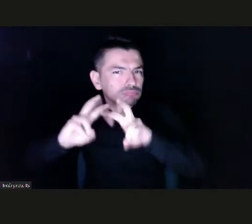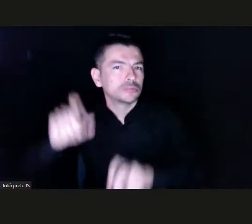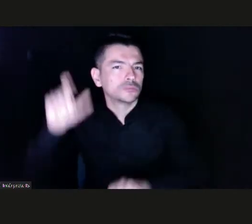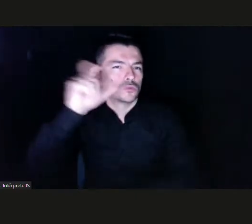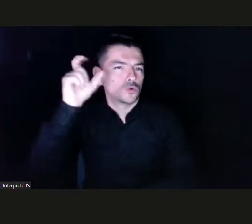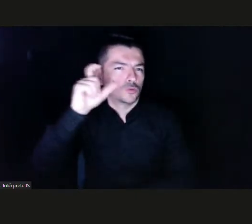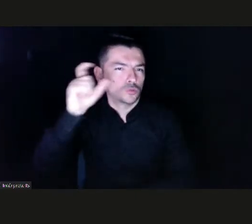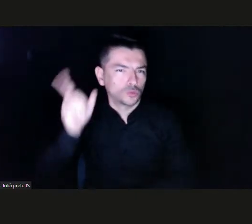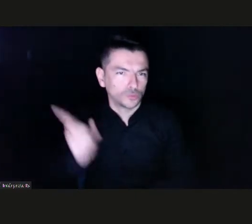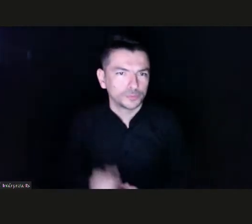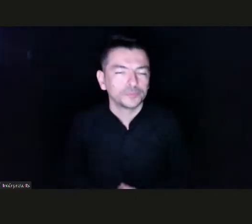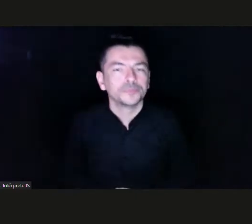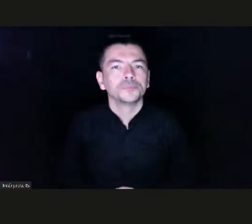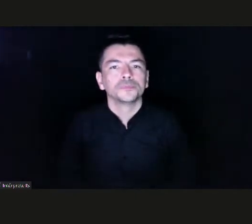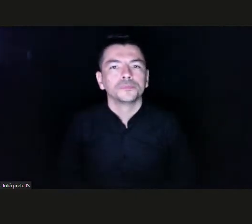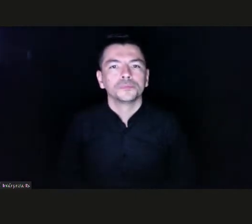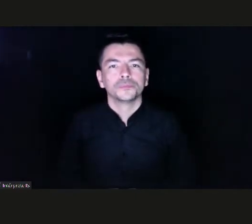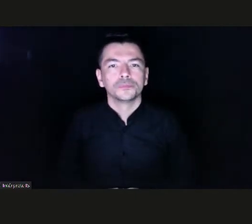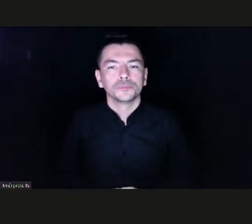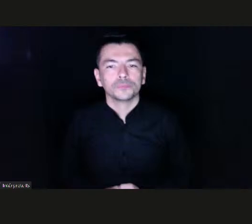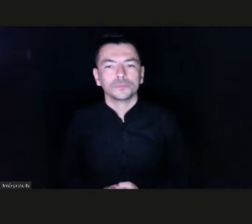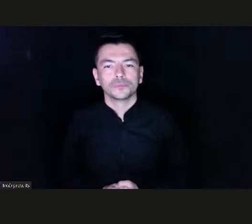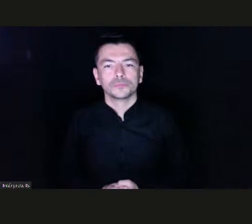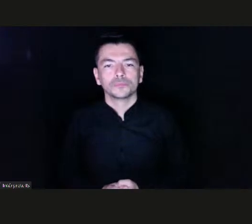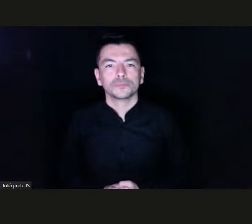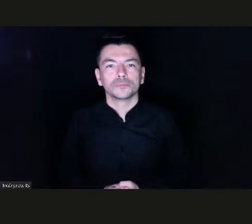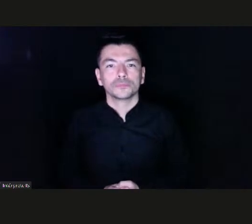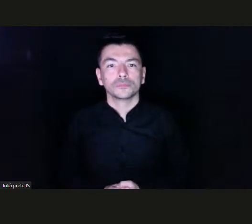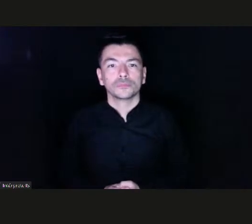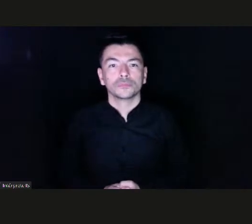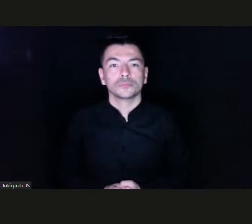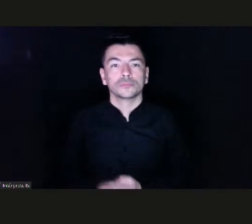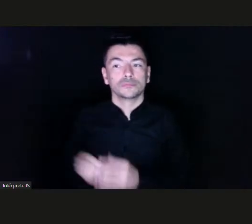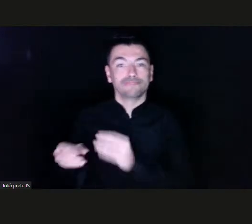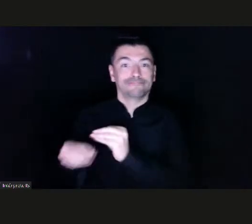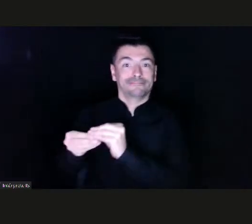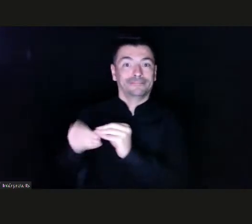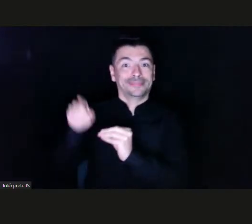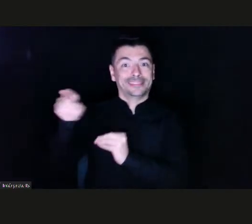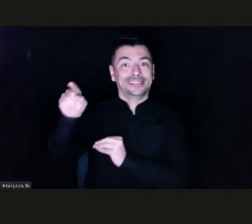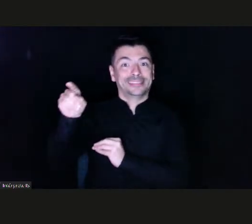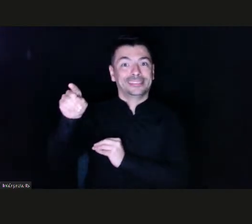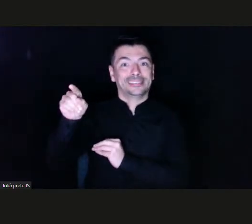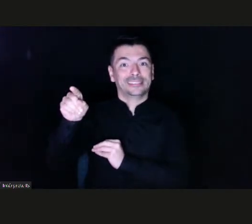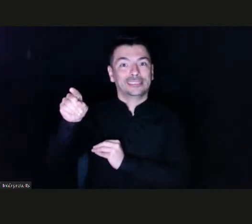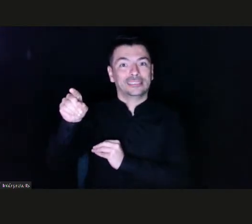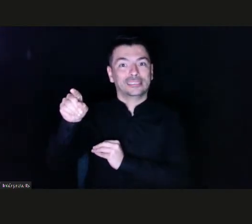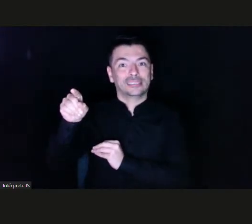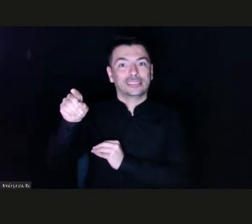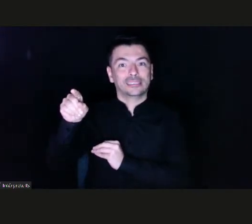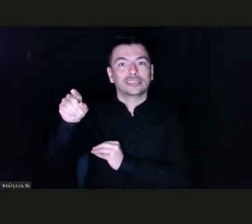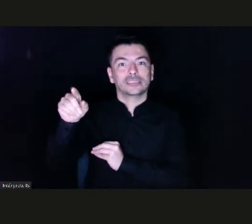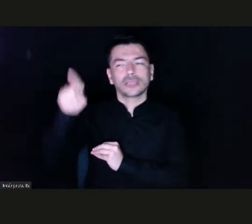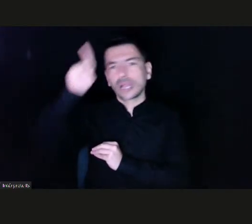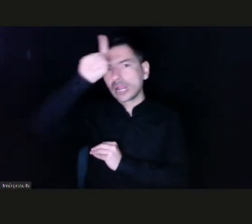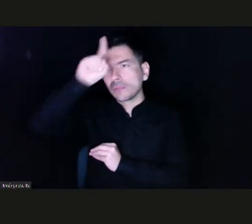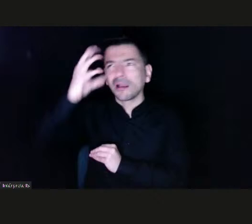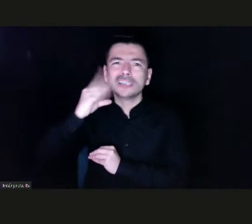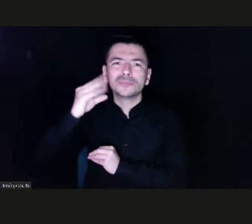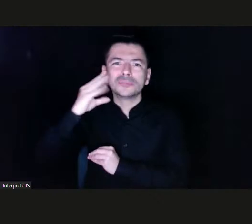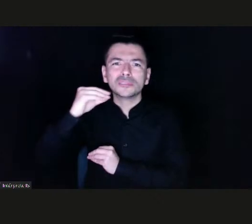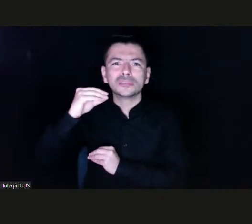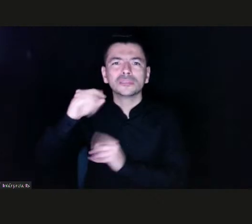changed CAS to a political foundation of the Christian Democrats in Germany and was sent to Lima as